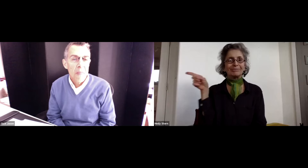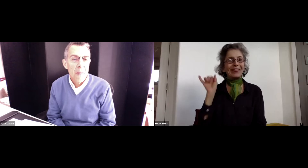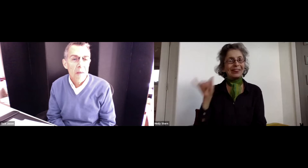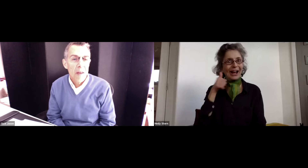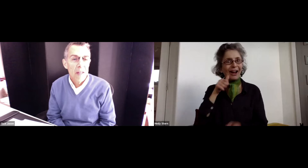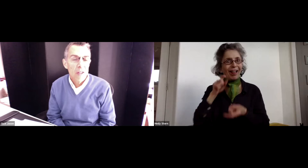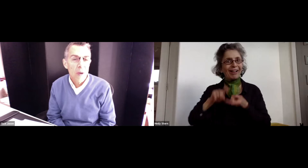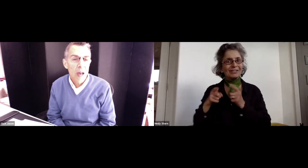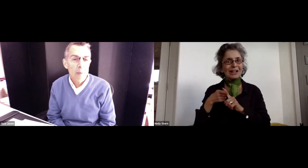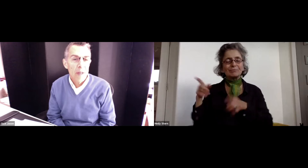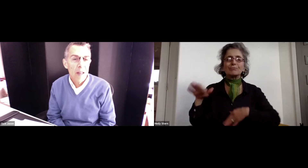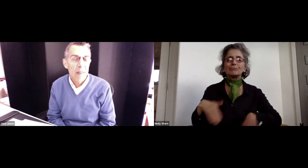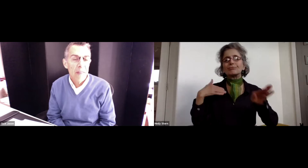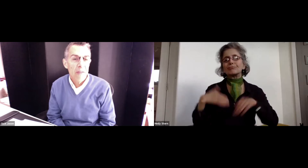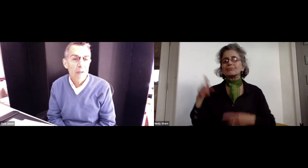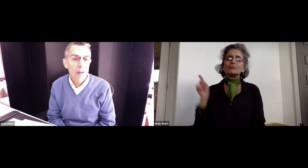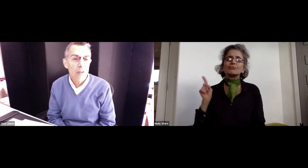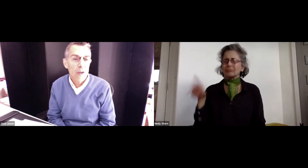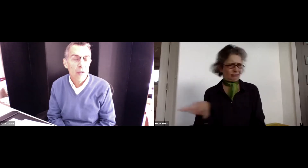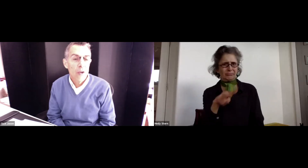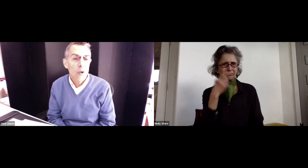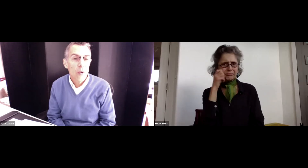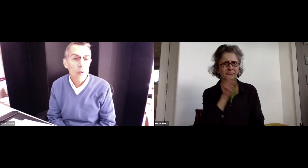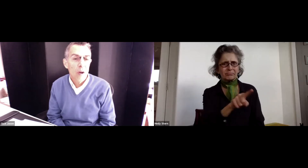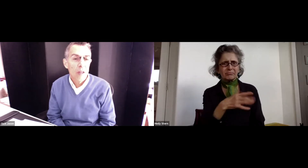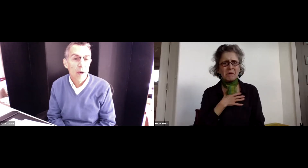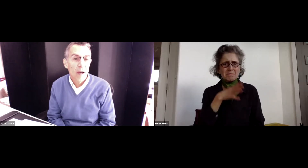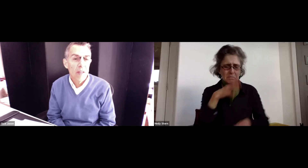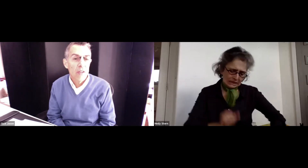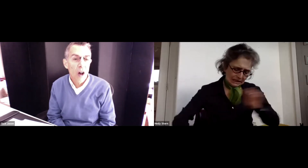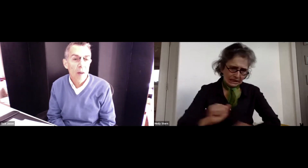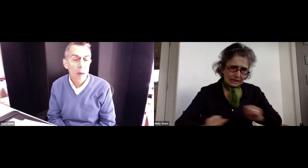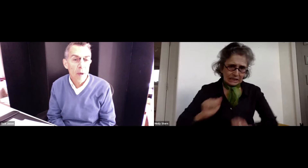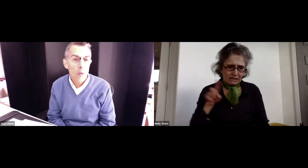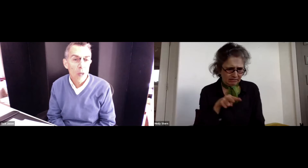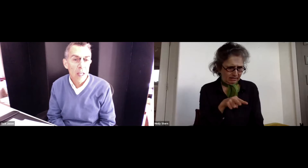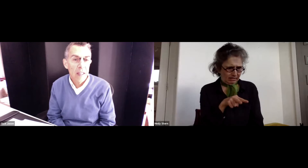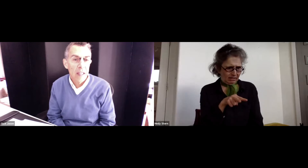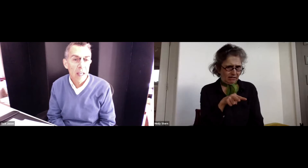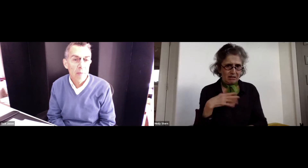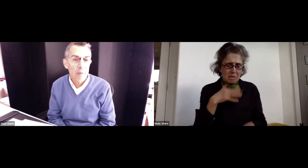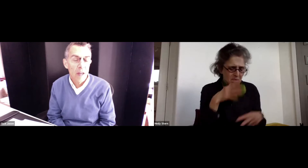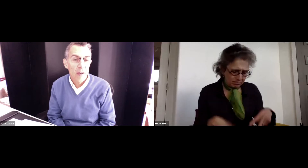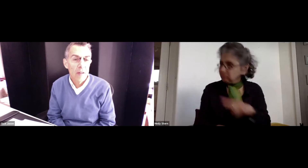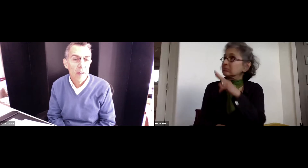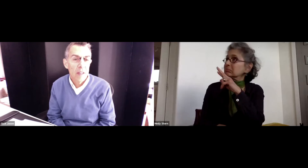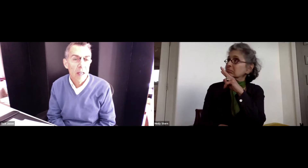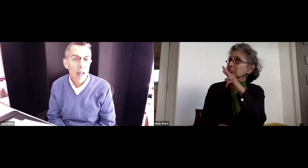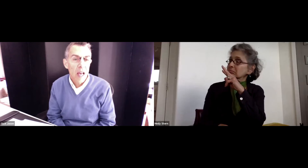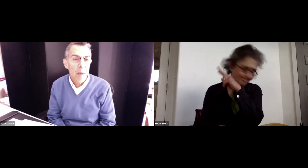And it just so happened that that friend of hers who was walking by saw my mother working in the camp there, and my mother saw